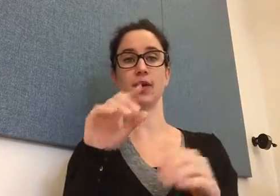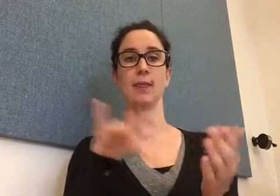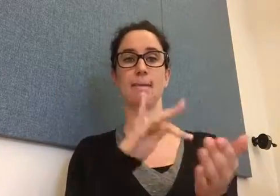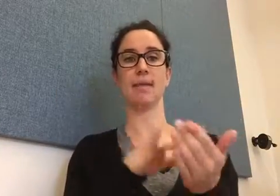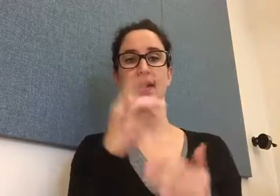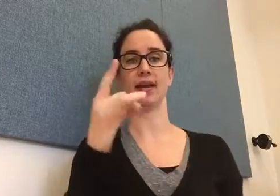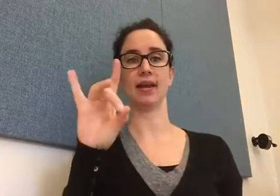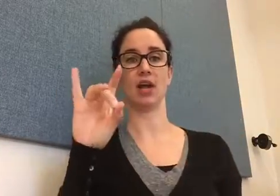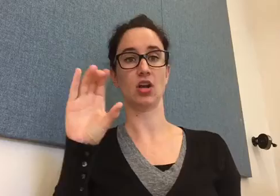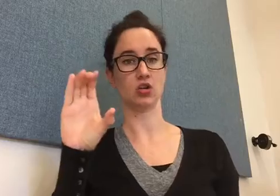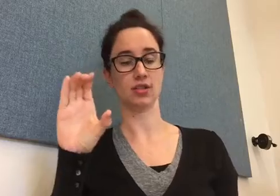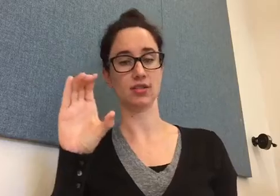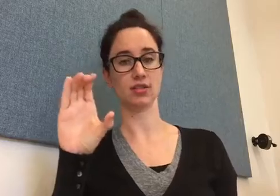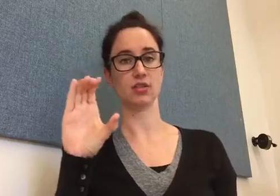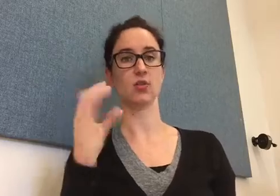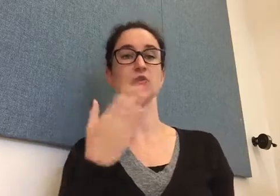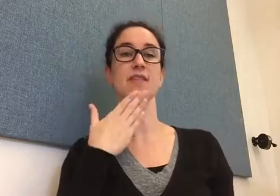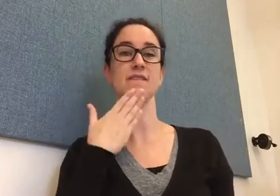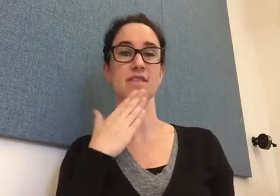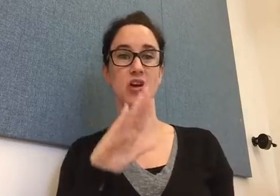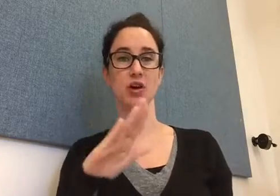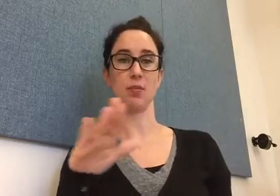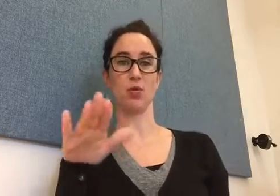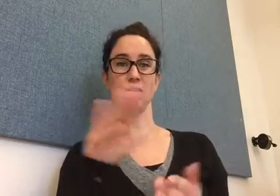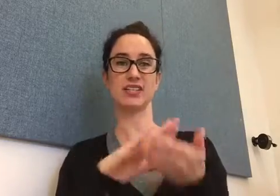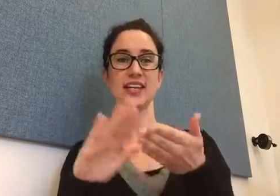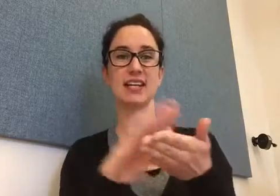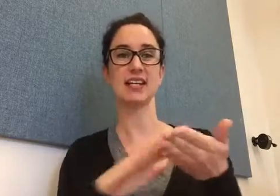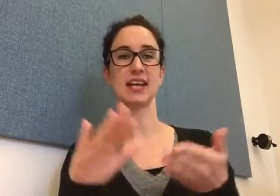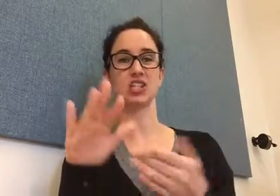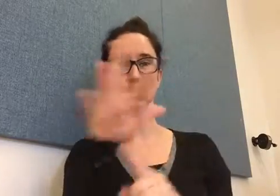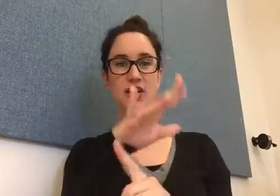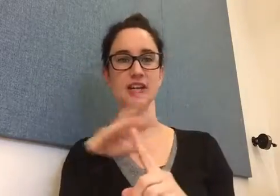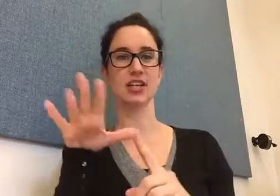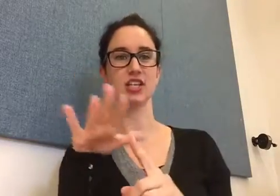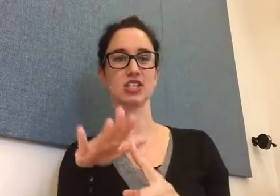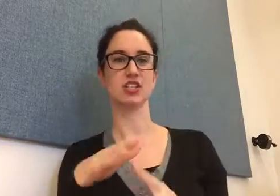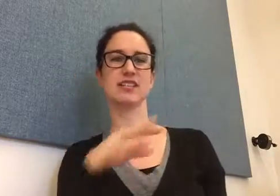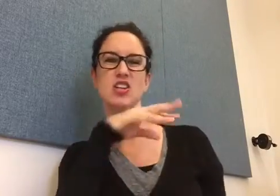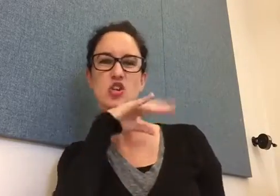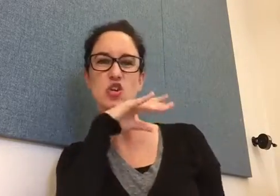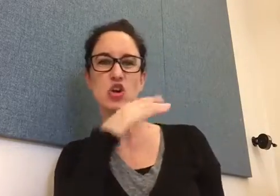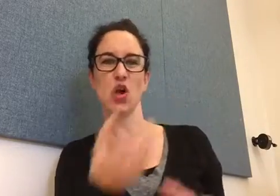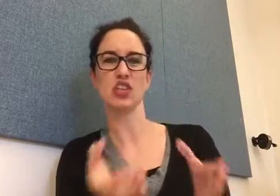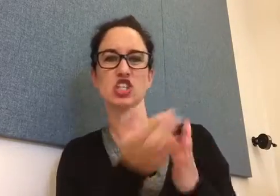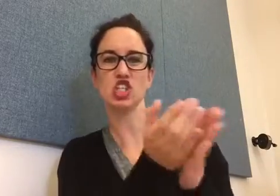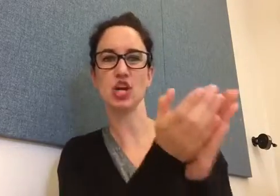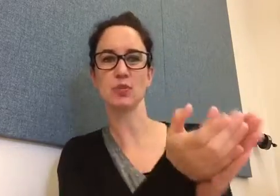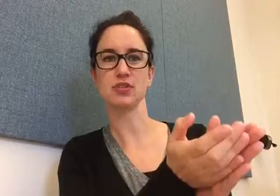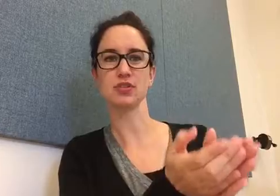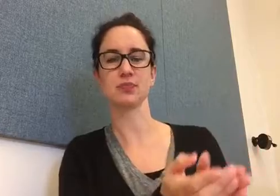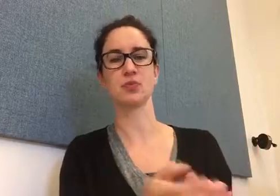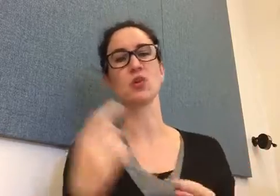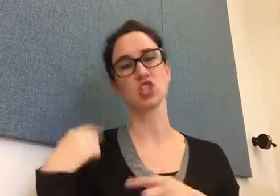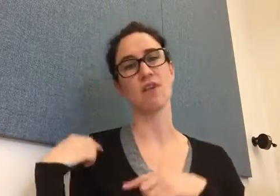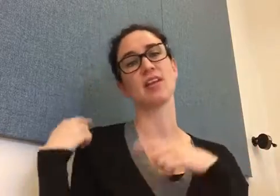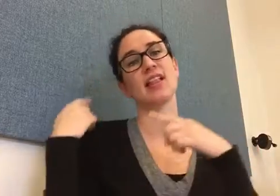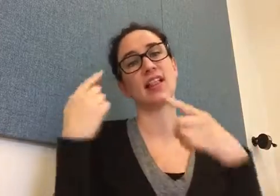was the very poor sanitation conditions endured on the ships, which often led to epidemics and death